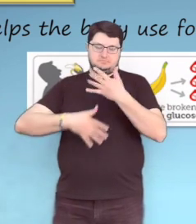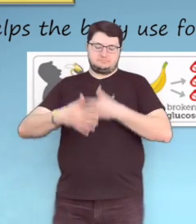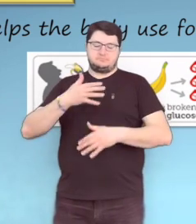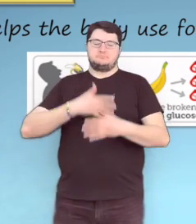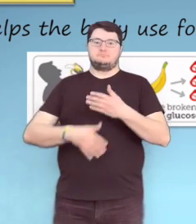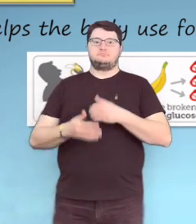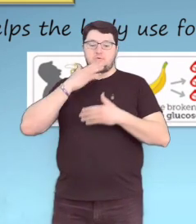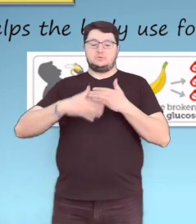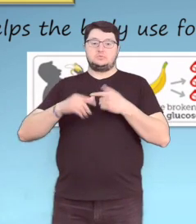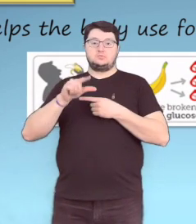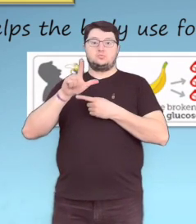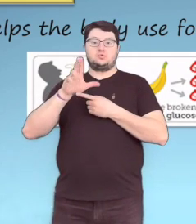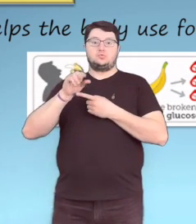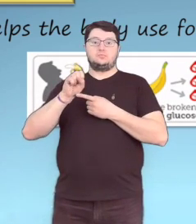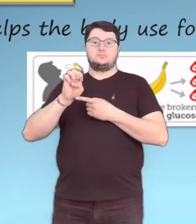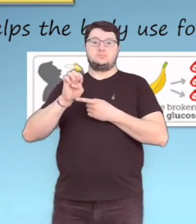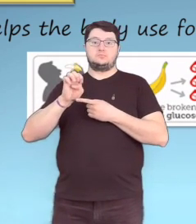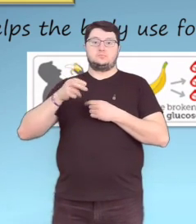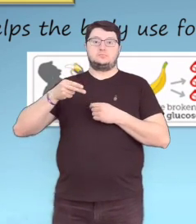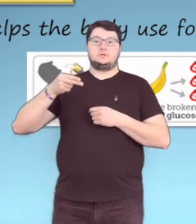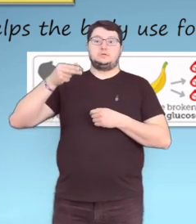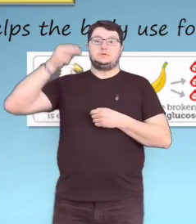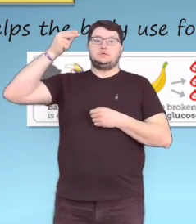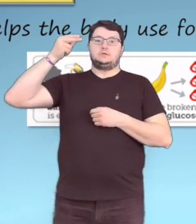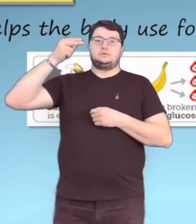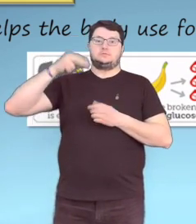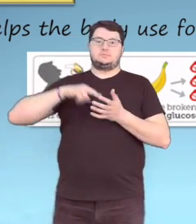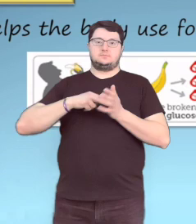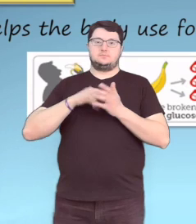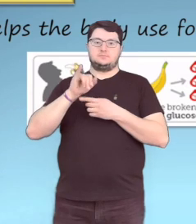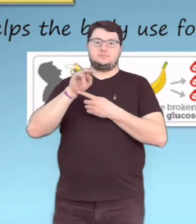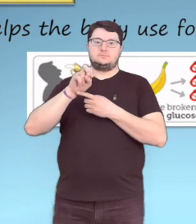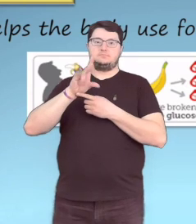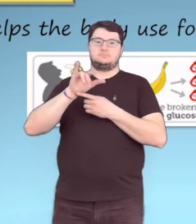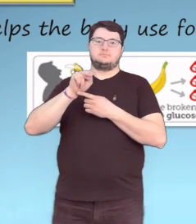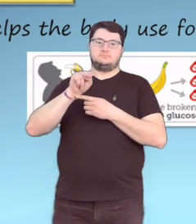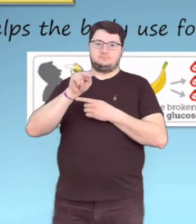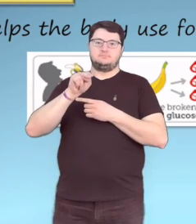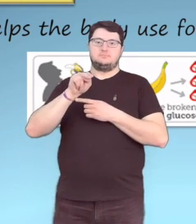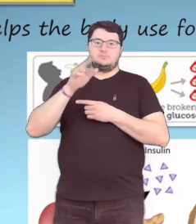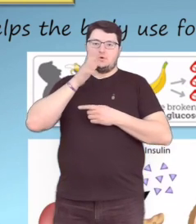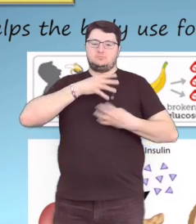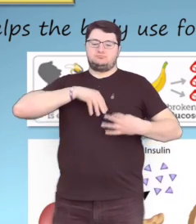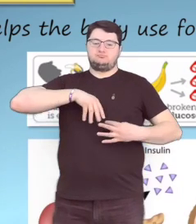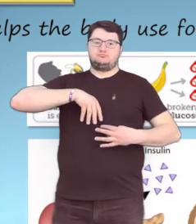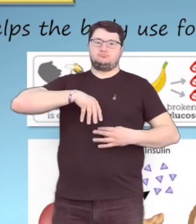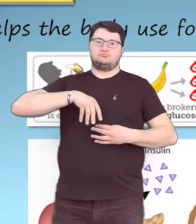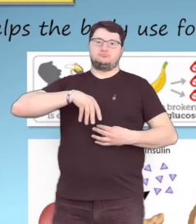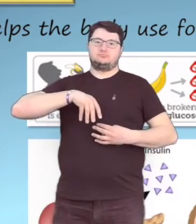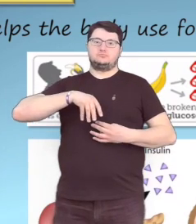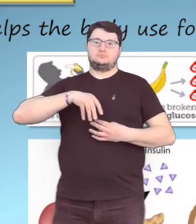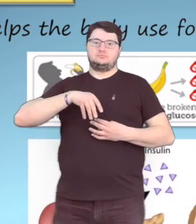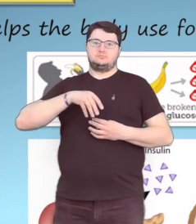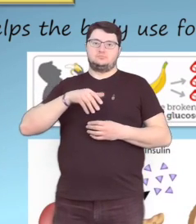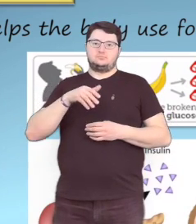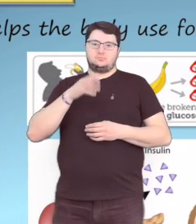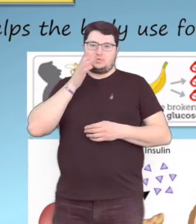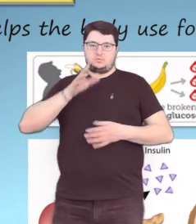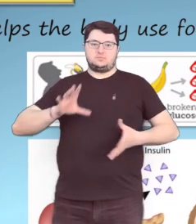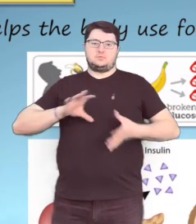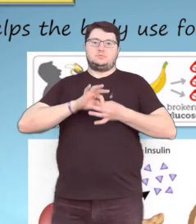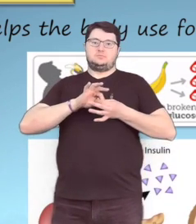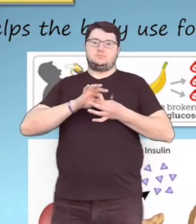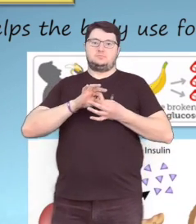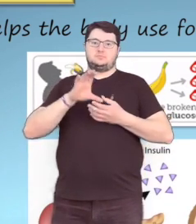This glucose then enters the bloodstream. The rise in blood glucose levels triggers the pancreas to release insulin.